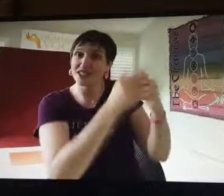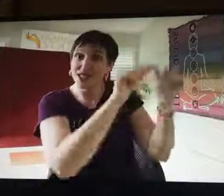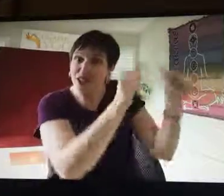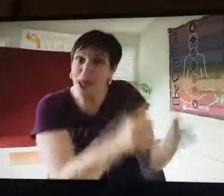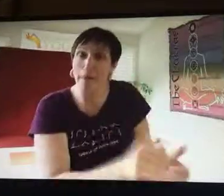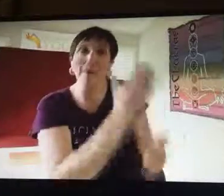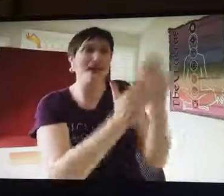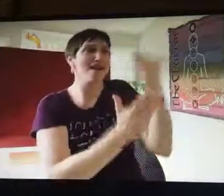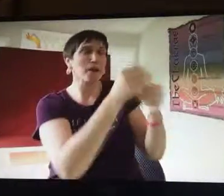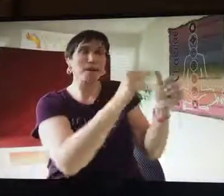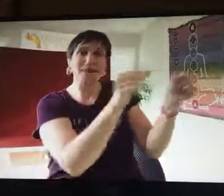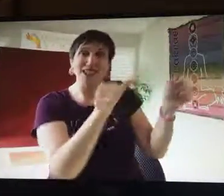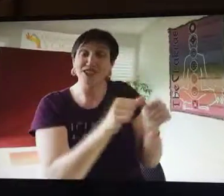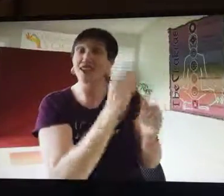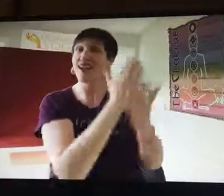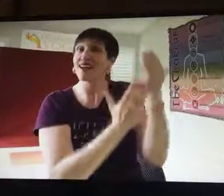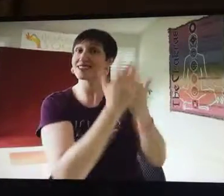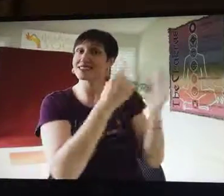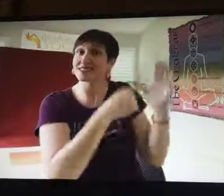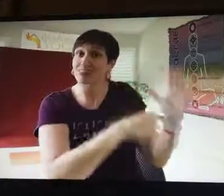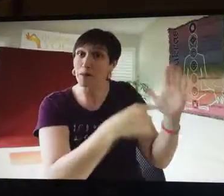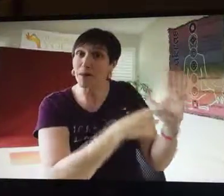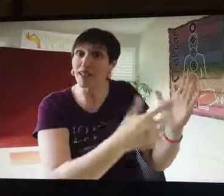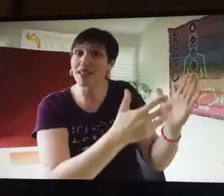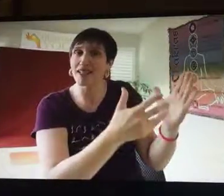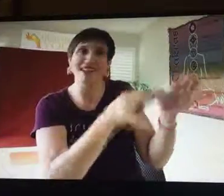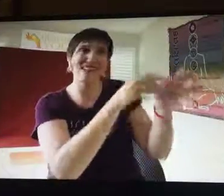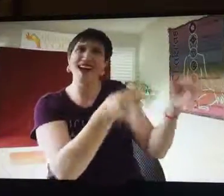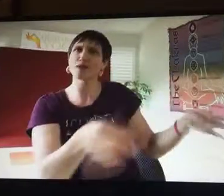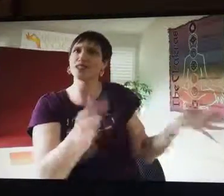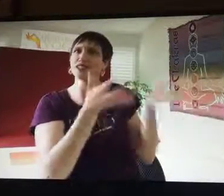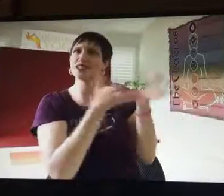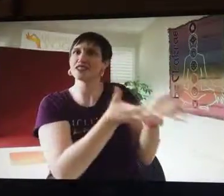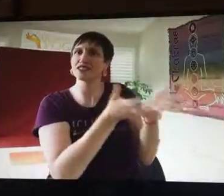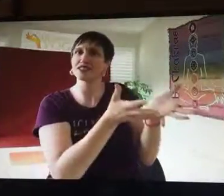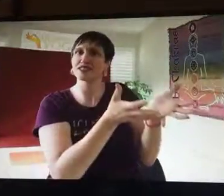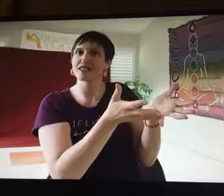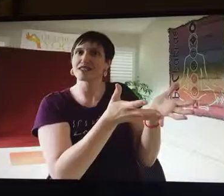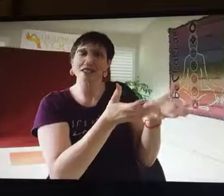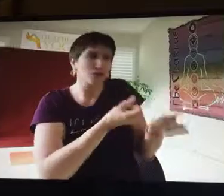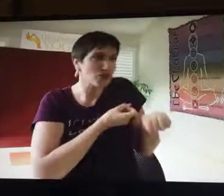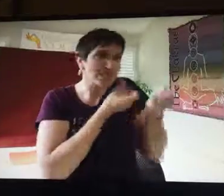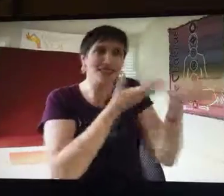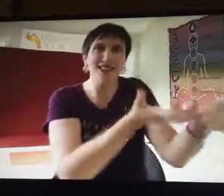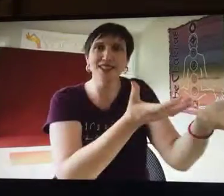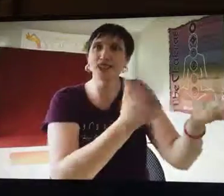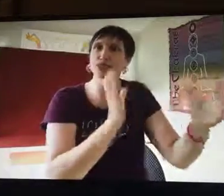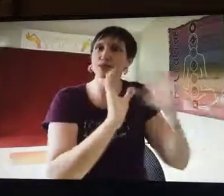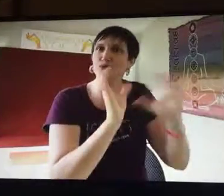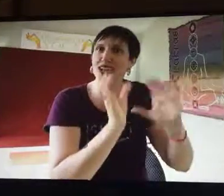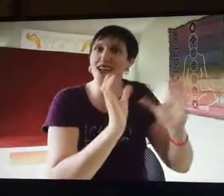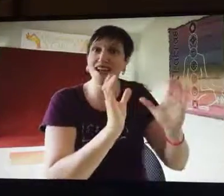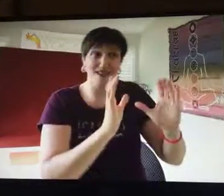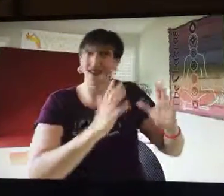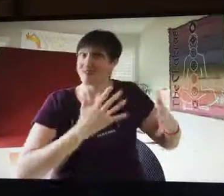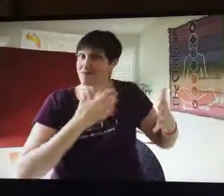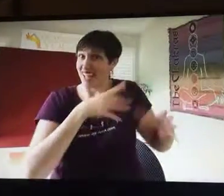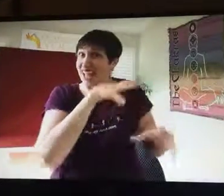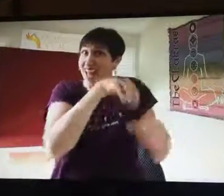And our classify our hand shape, and our hand shaped in our language, our expression and